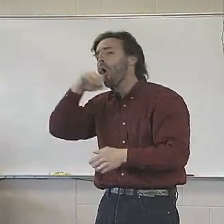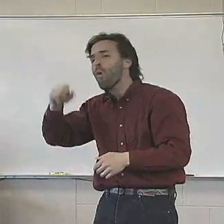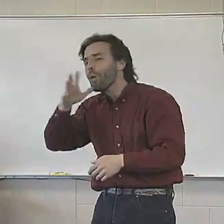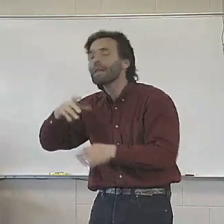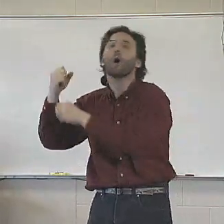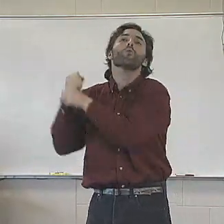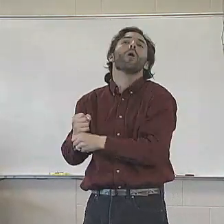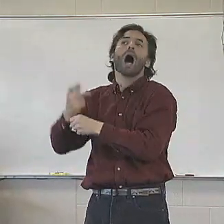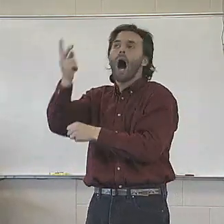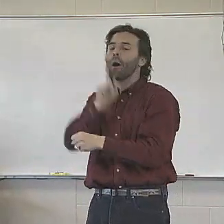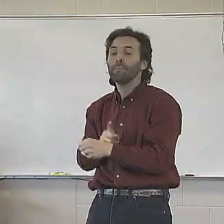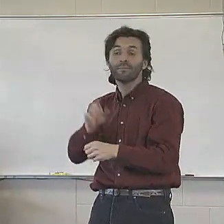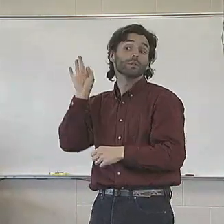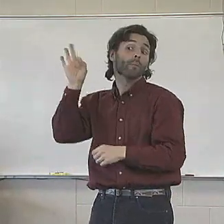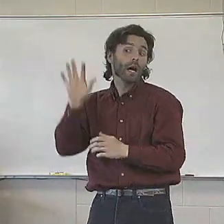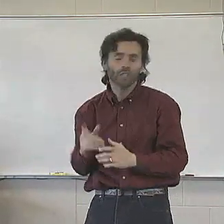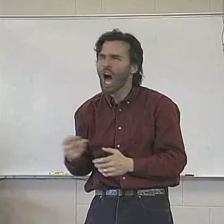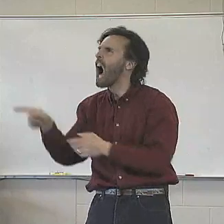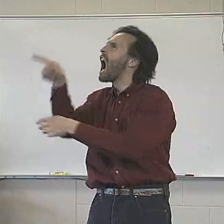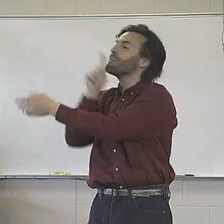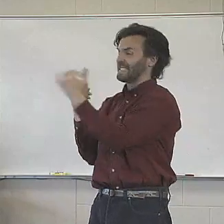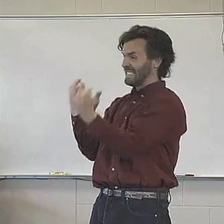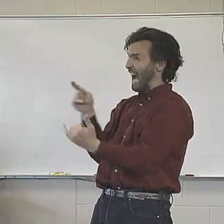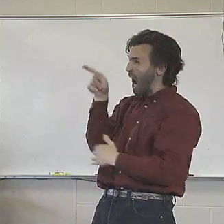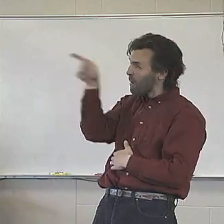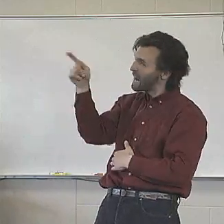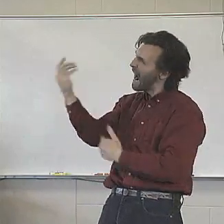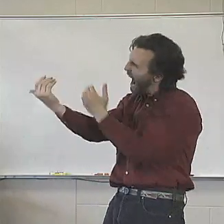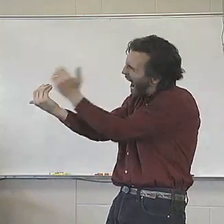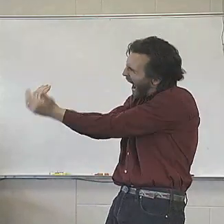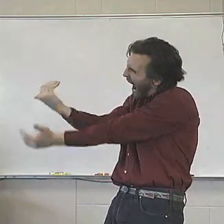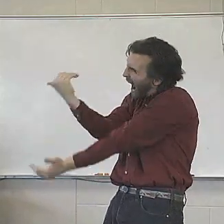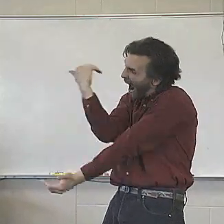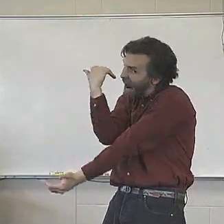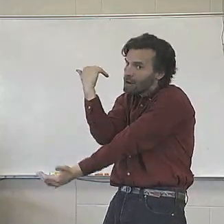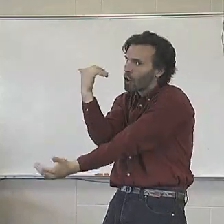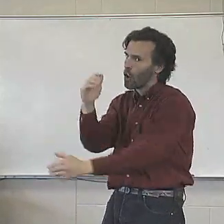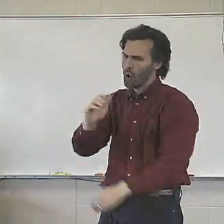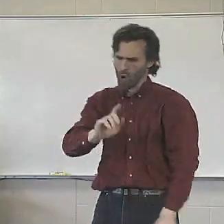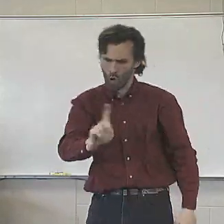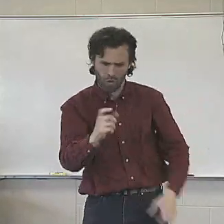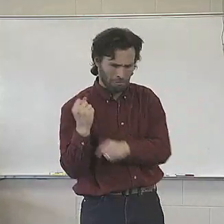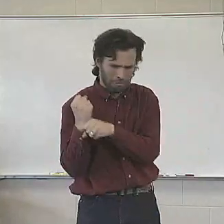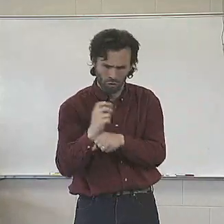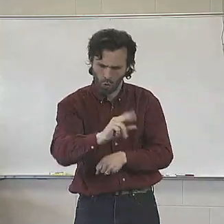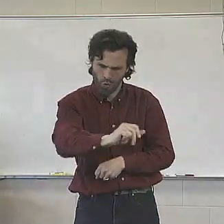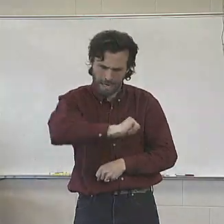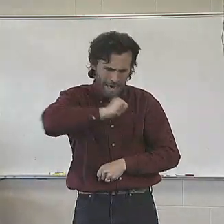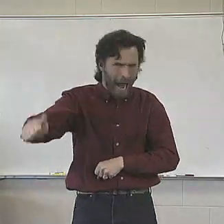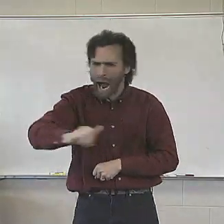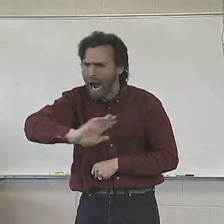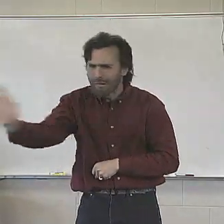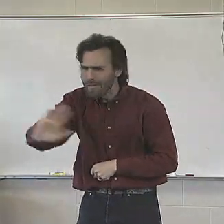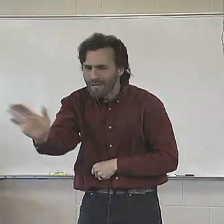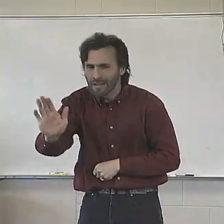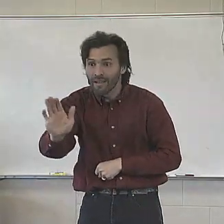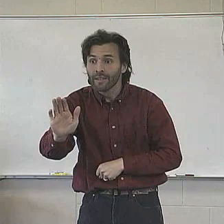the parson with a crooked staff, and now I'm gonna eat you." "Oh no, you are not," said the woodcutter. And he got out his axe